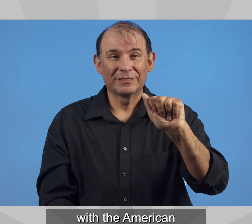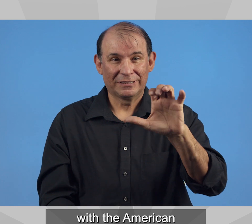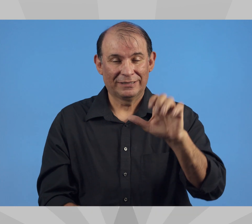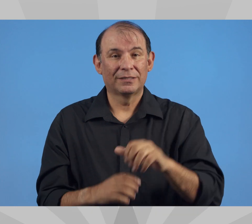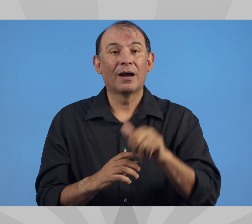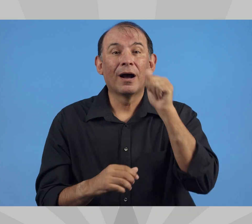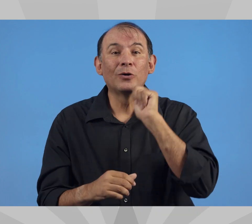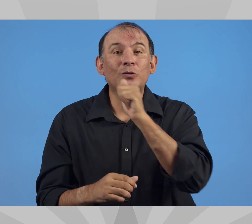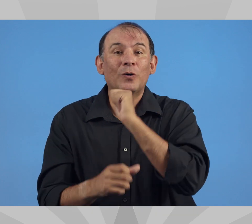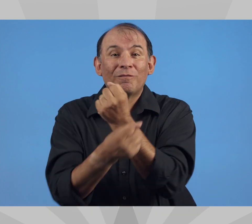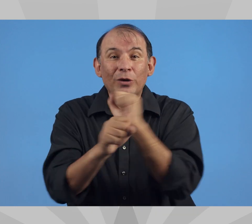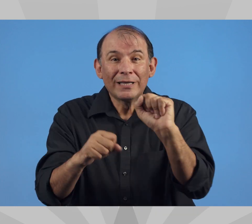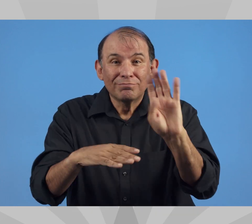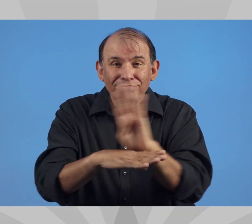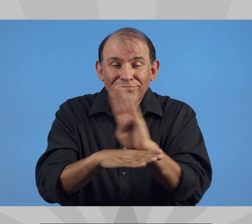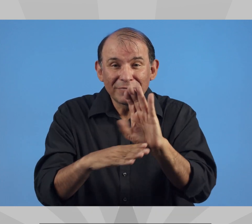CPAC,